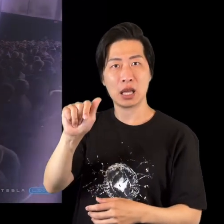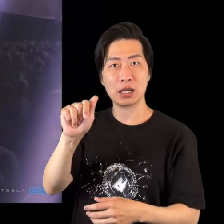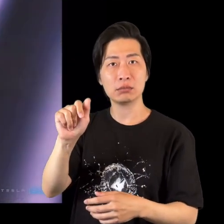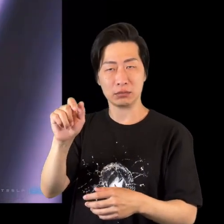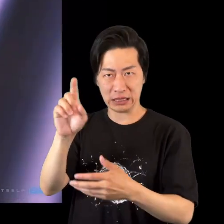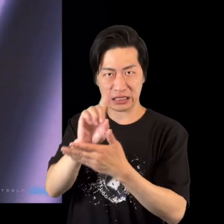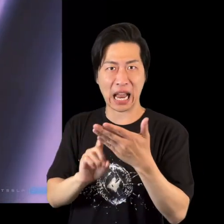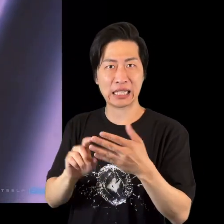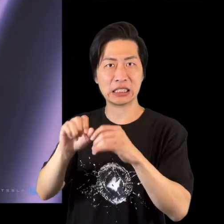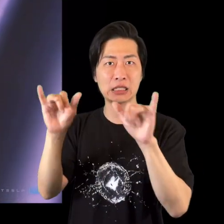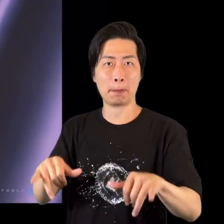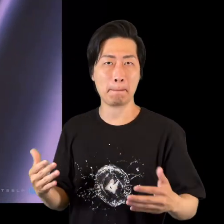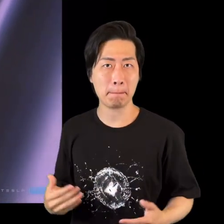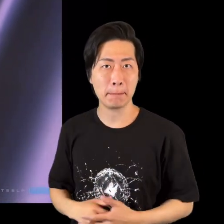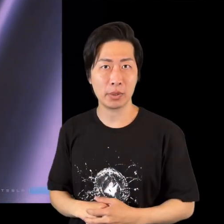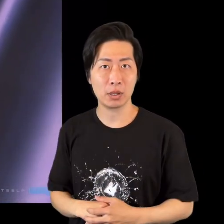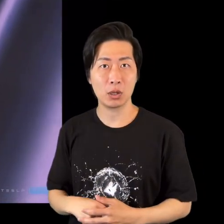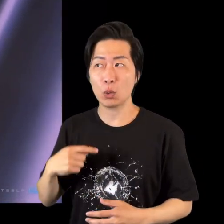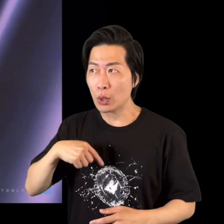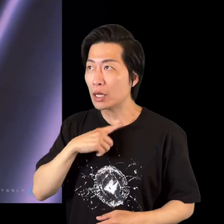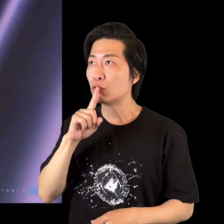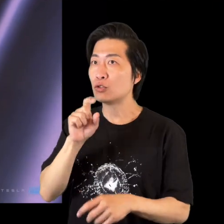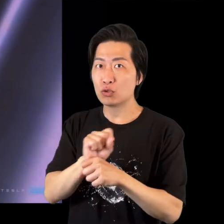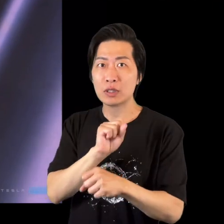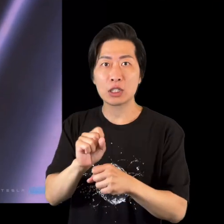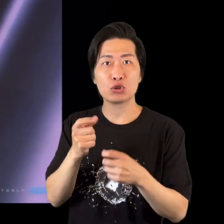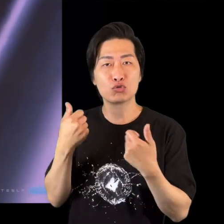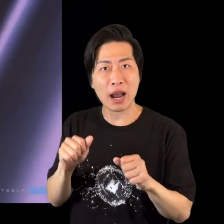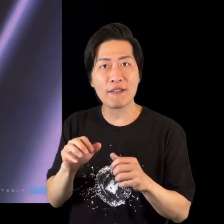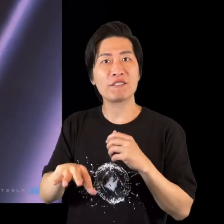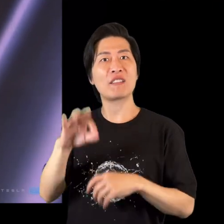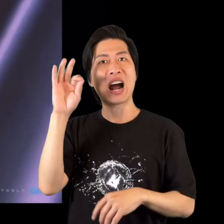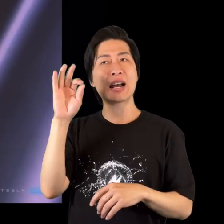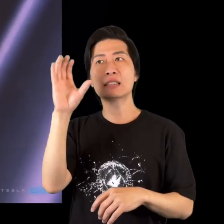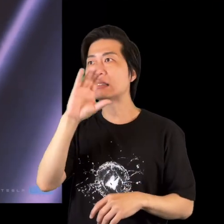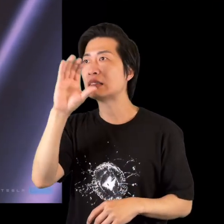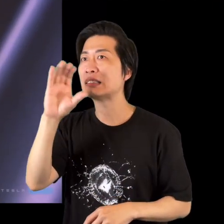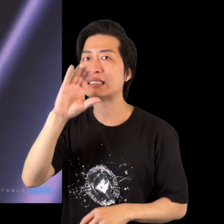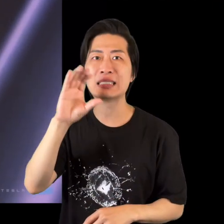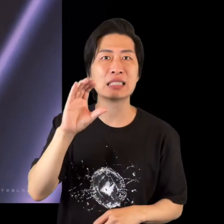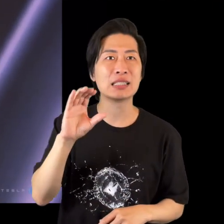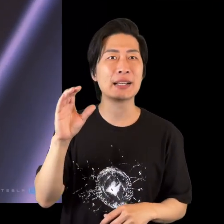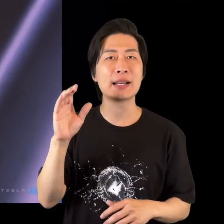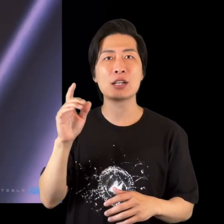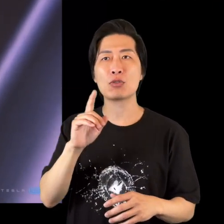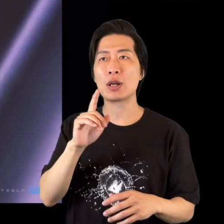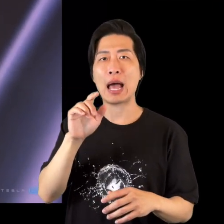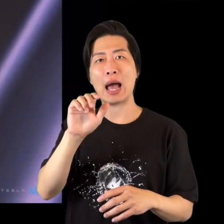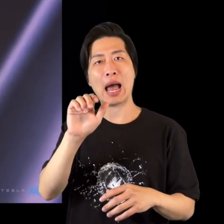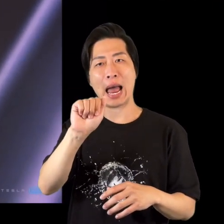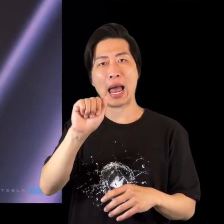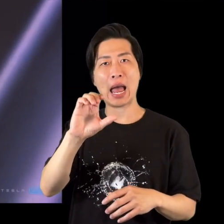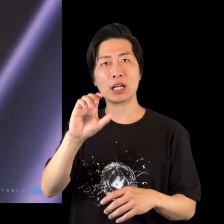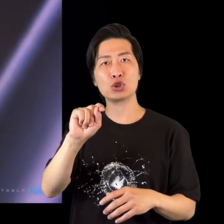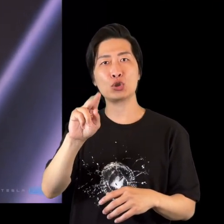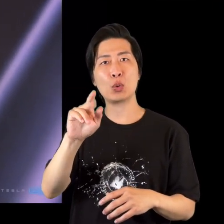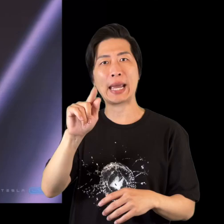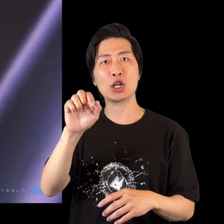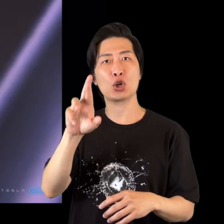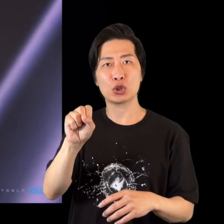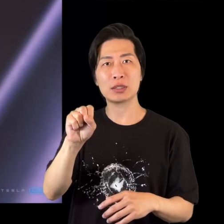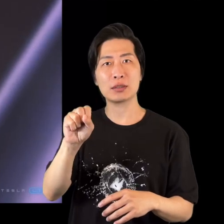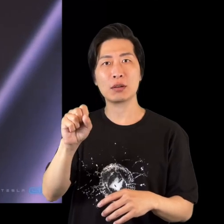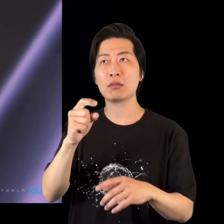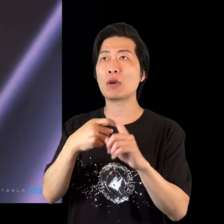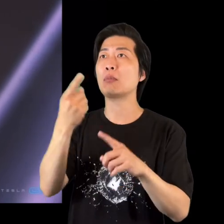is a Tesla-designed system. So this is, we actually tried to find